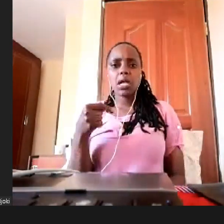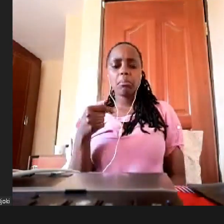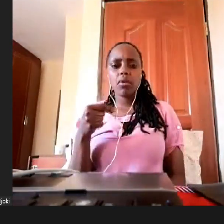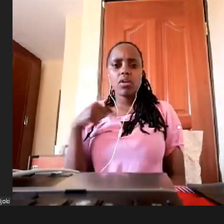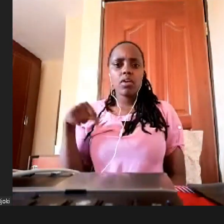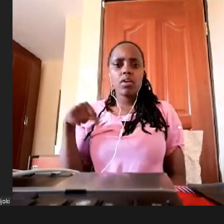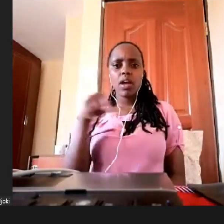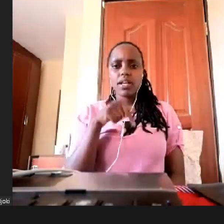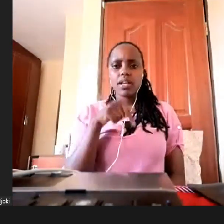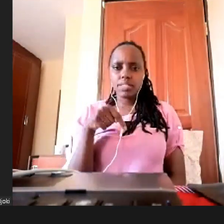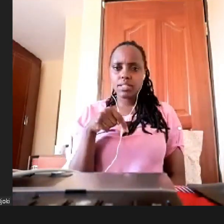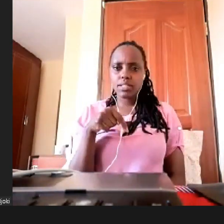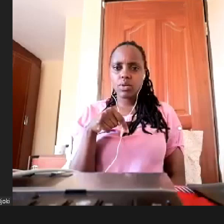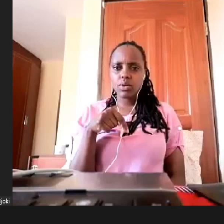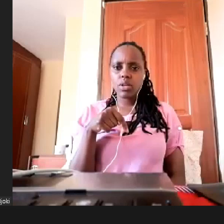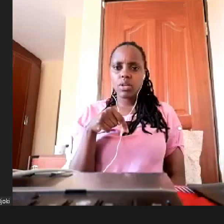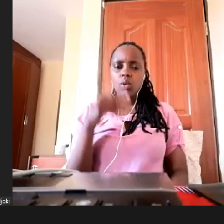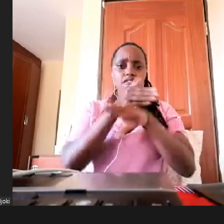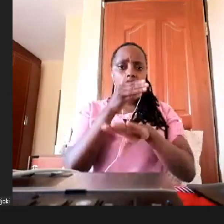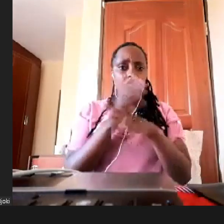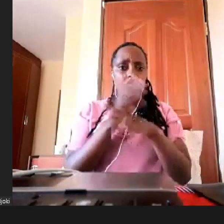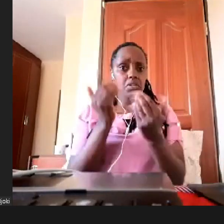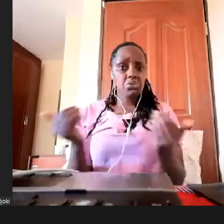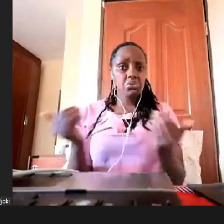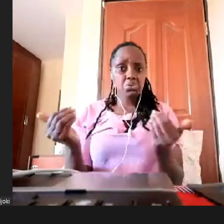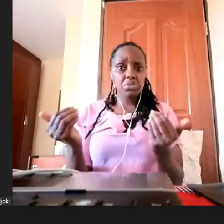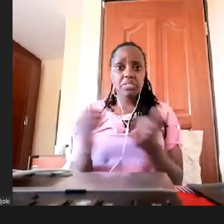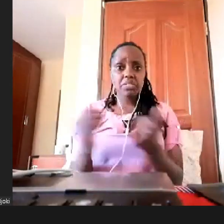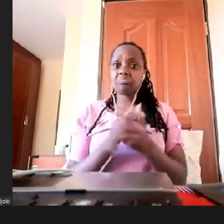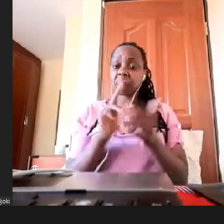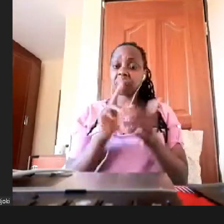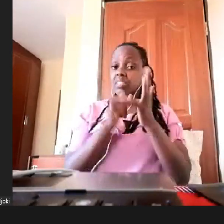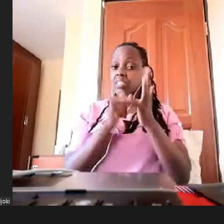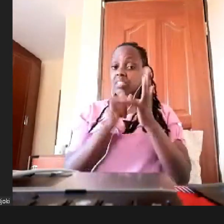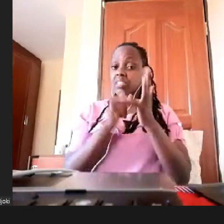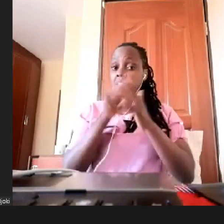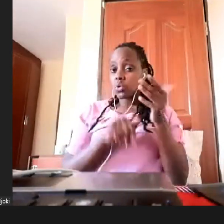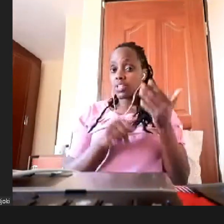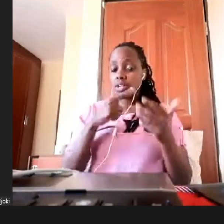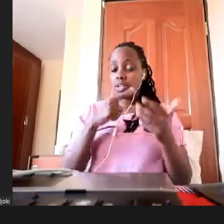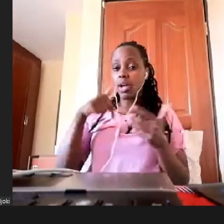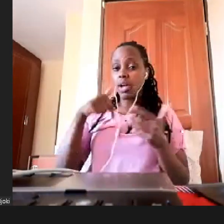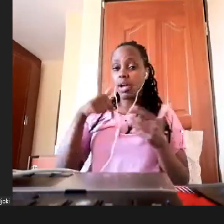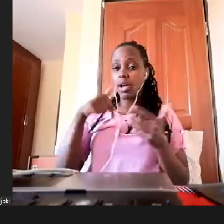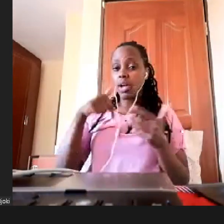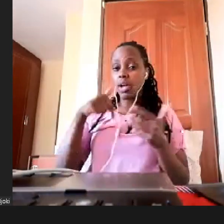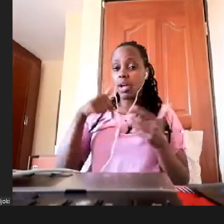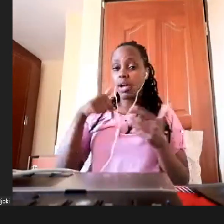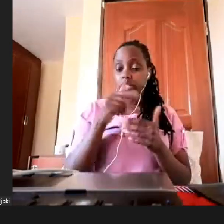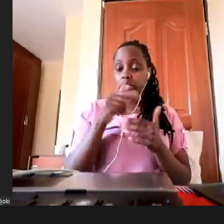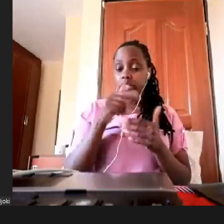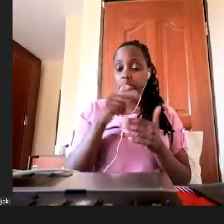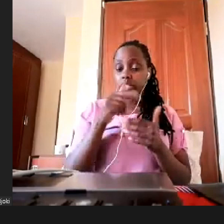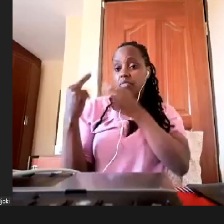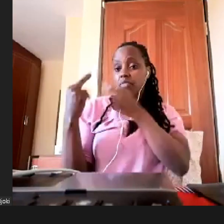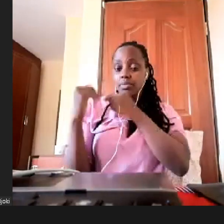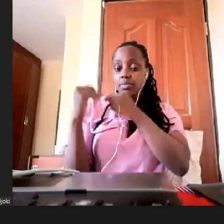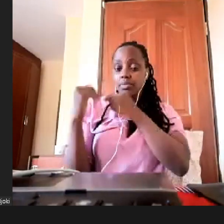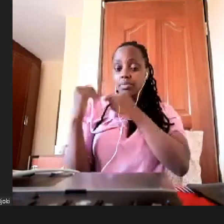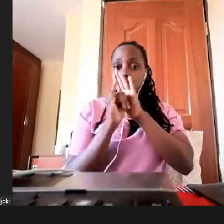claim that we had fake children. So we left it up to them to